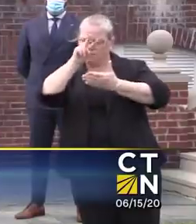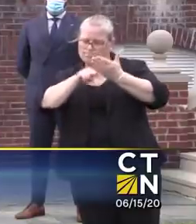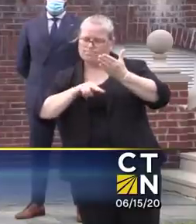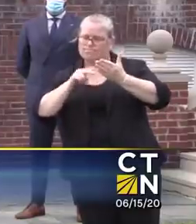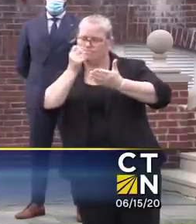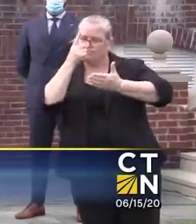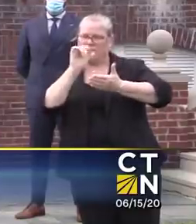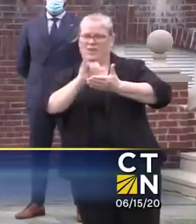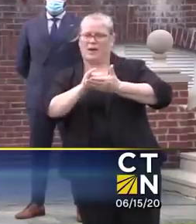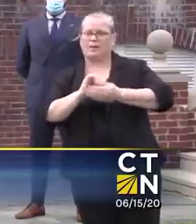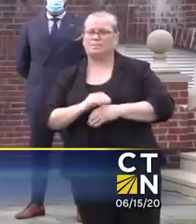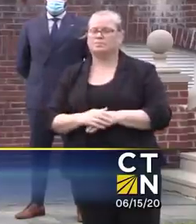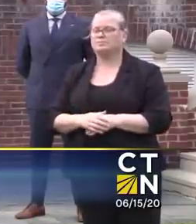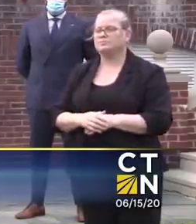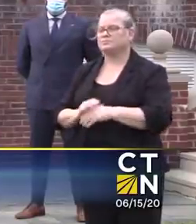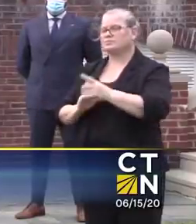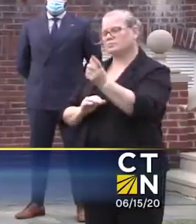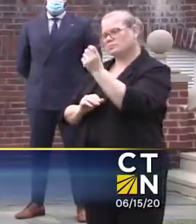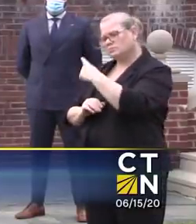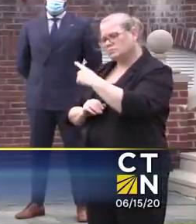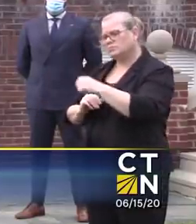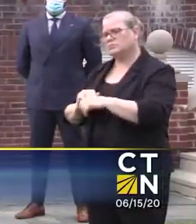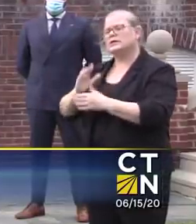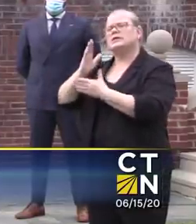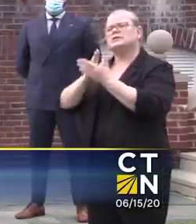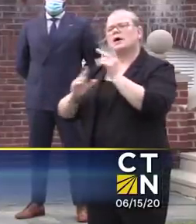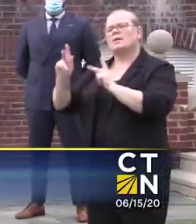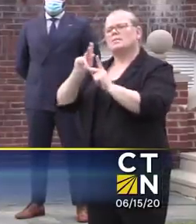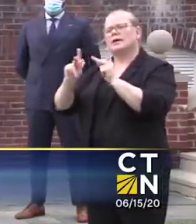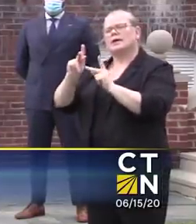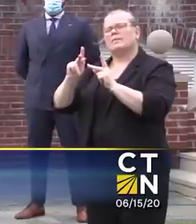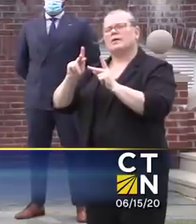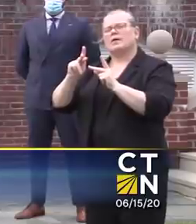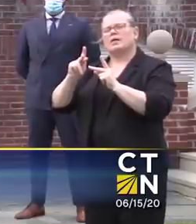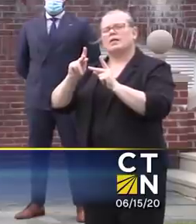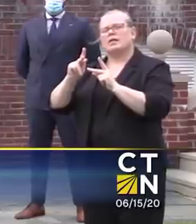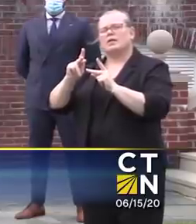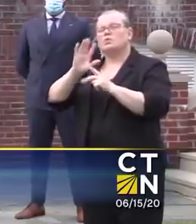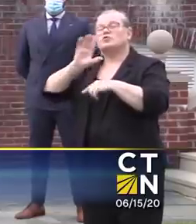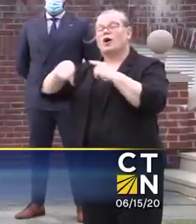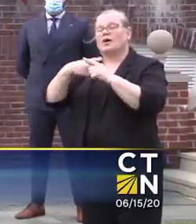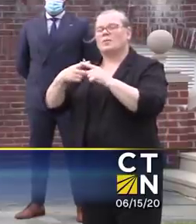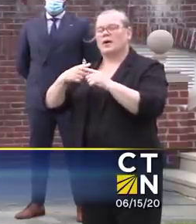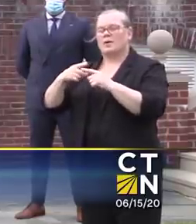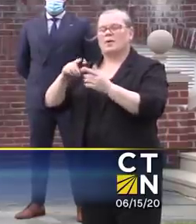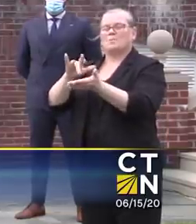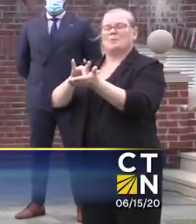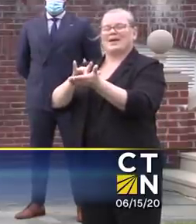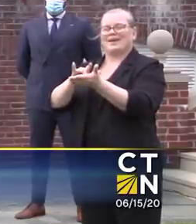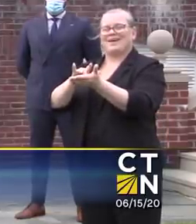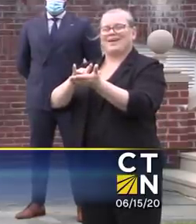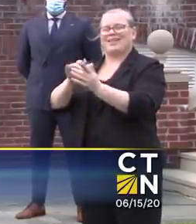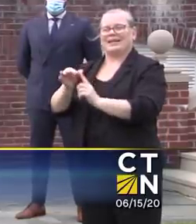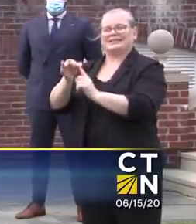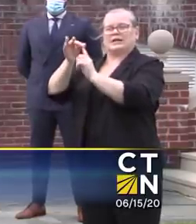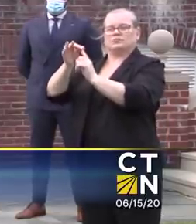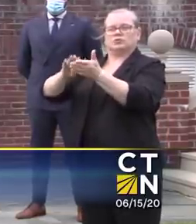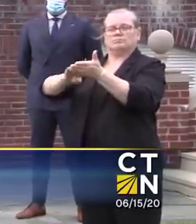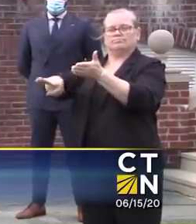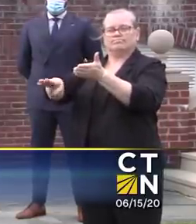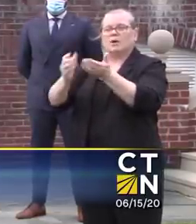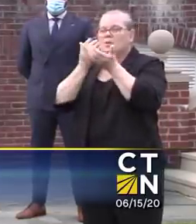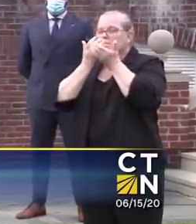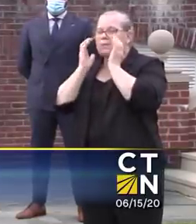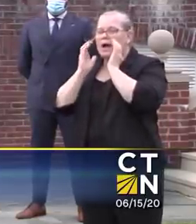exemptions, that there have been customers saying they are medically exempt from wearing a mask. Is there anything in place to address that right now? And can